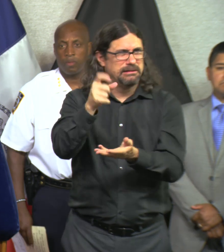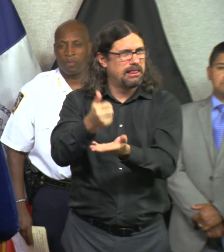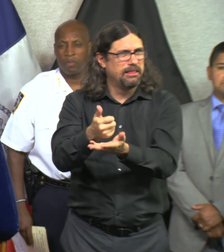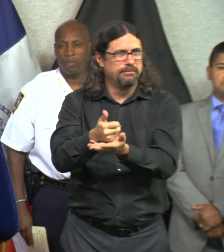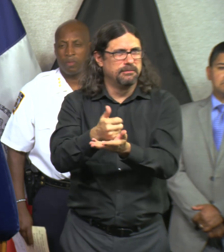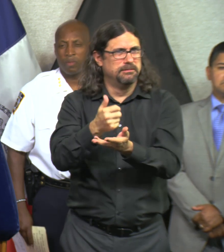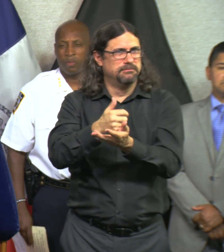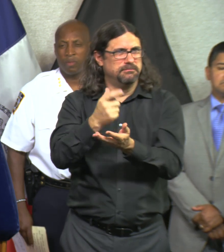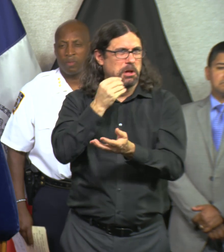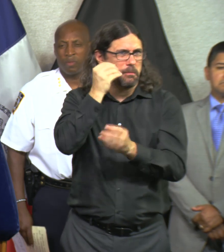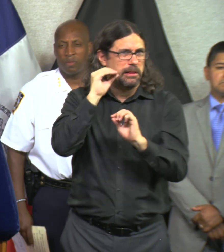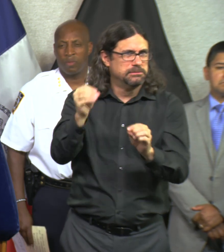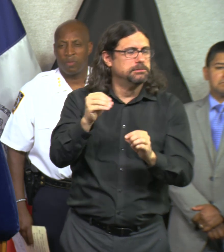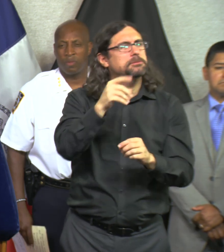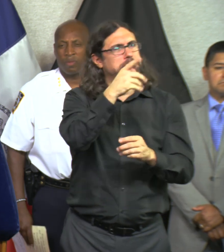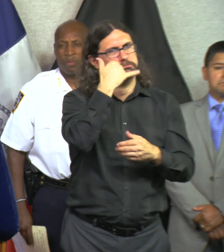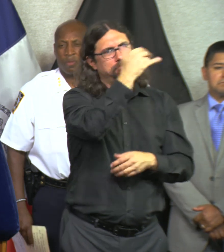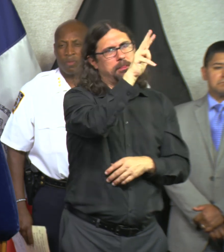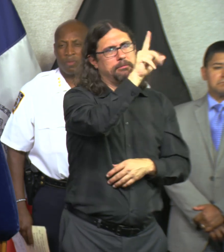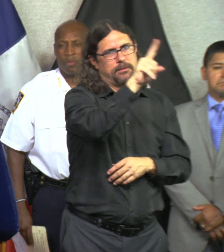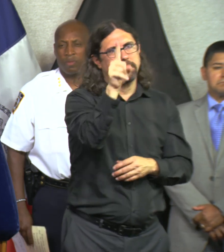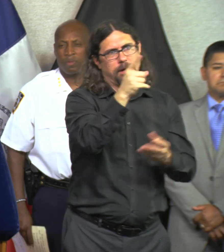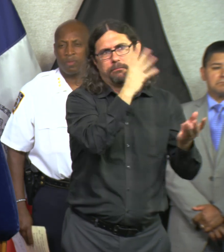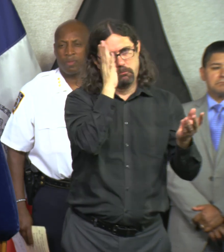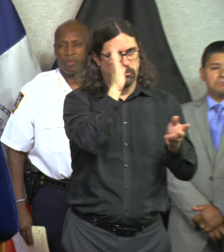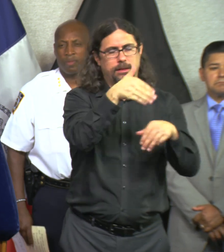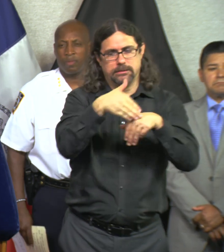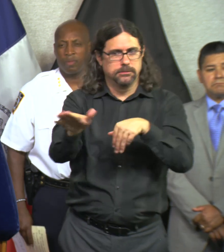Yes. Just going back to the car question real quick.